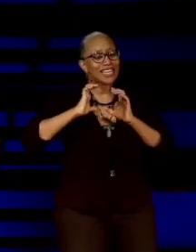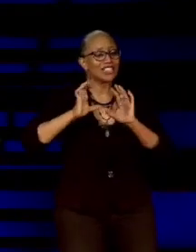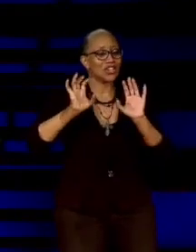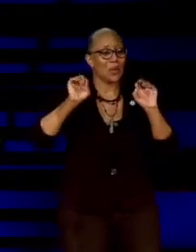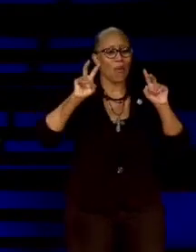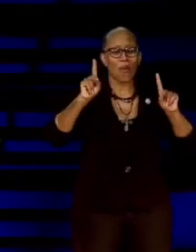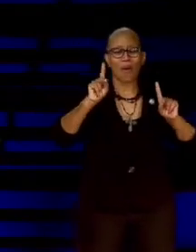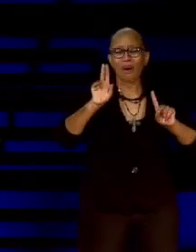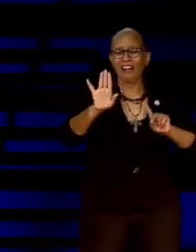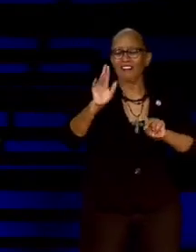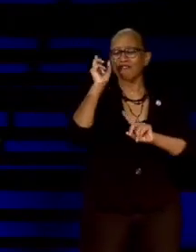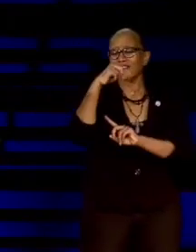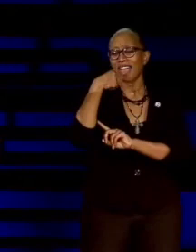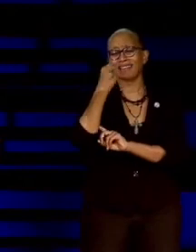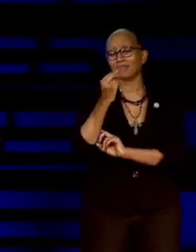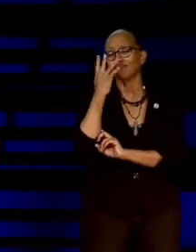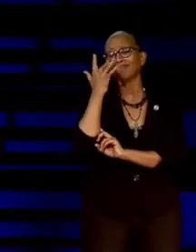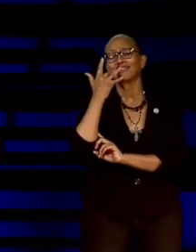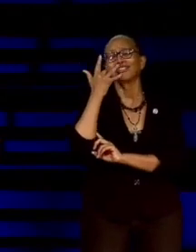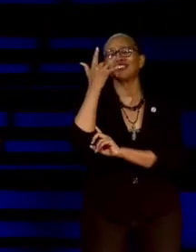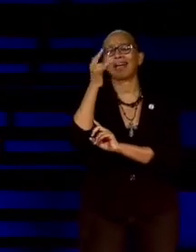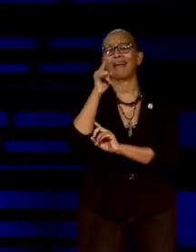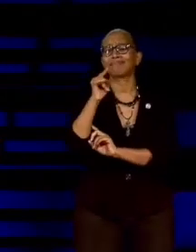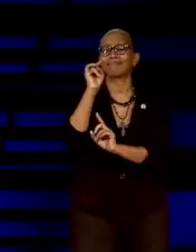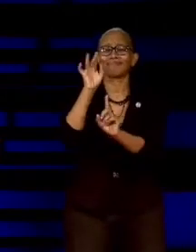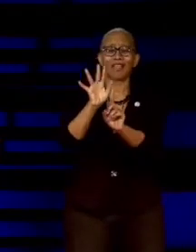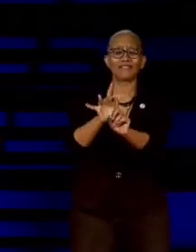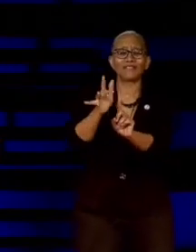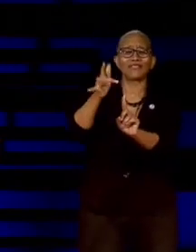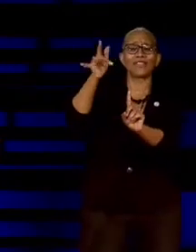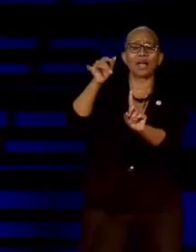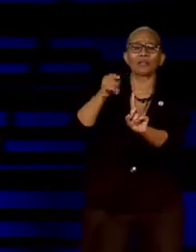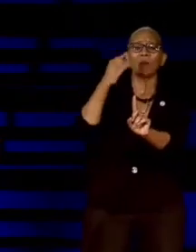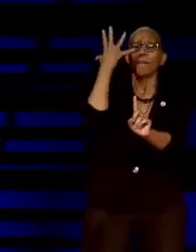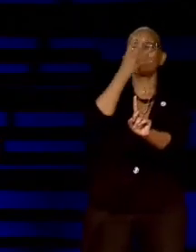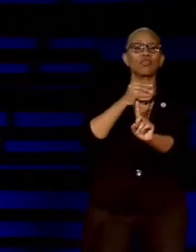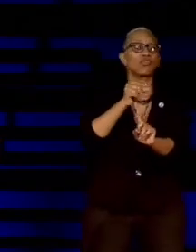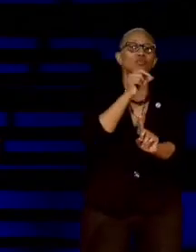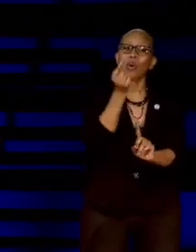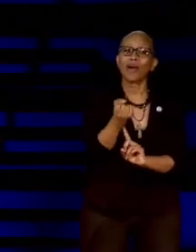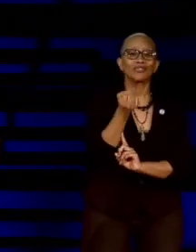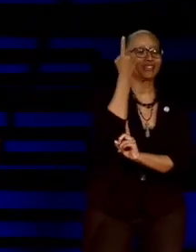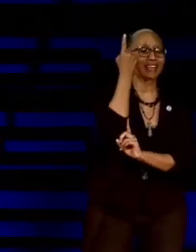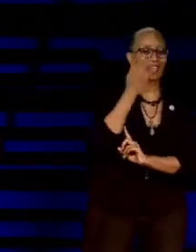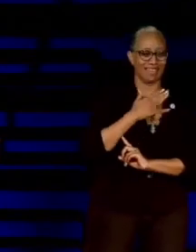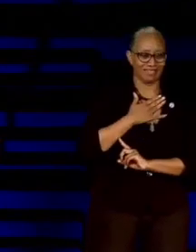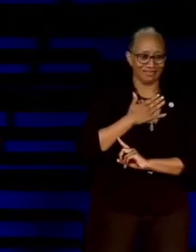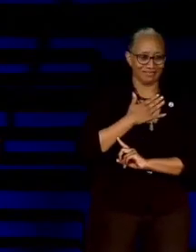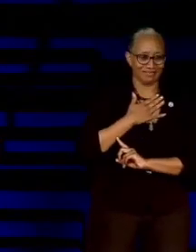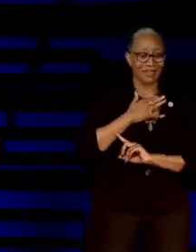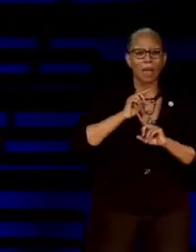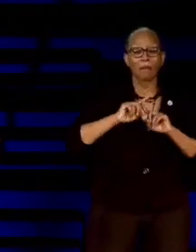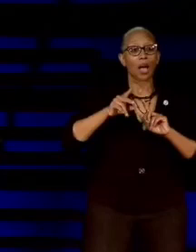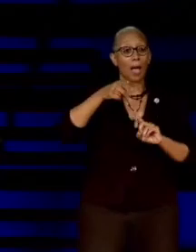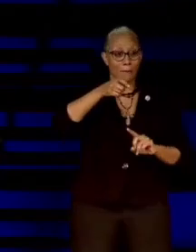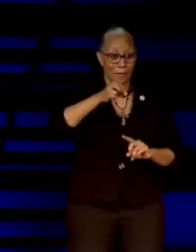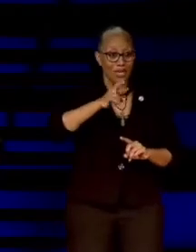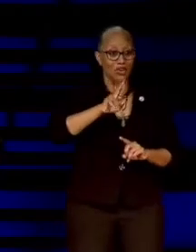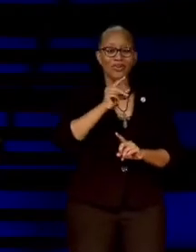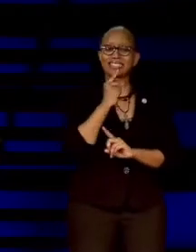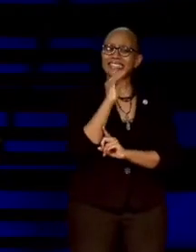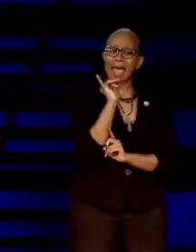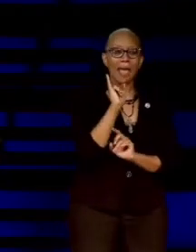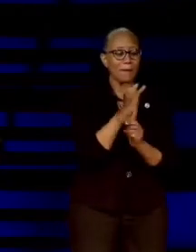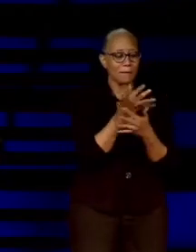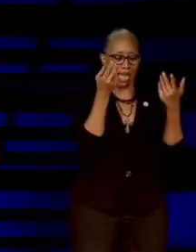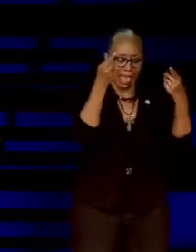Start shining to me in a way that may not make sense to you. Peter said, tell the people when we were up